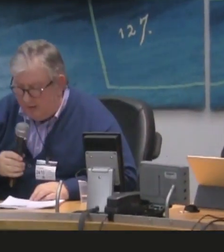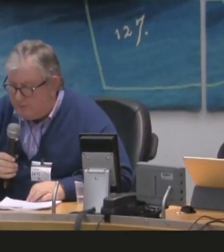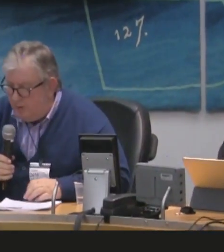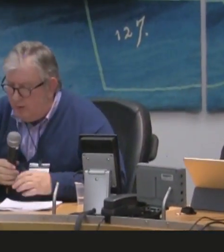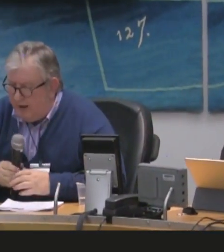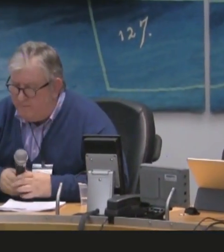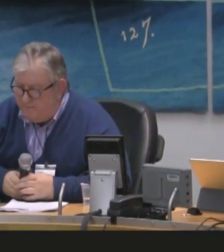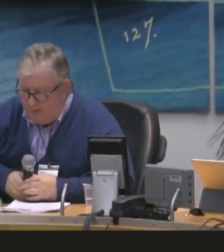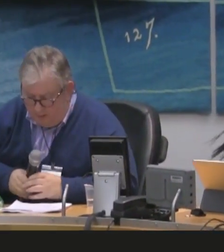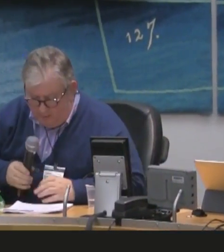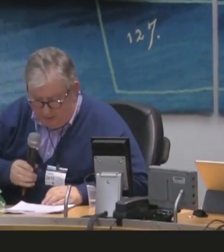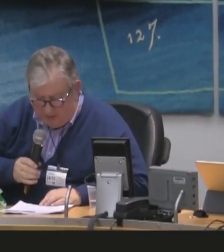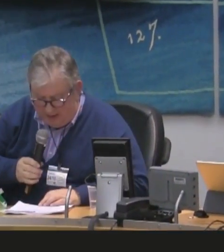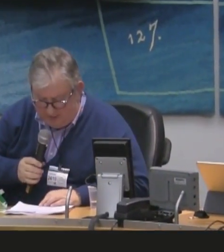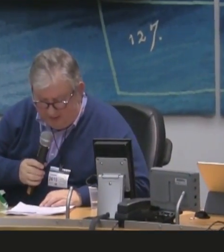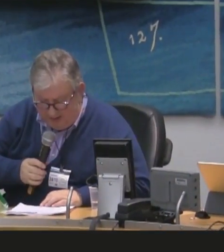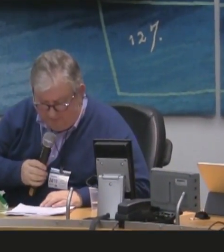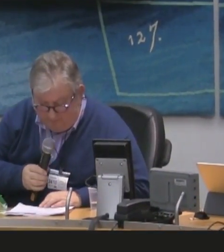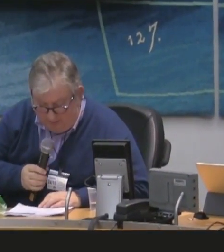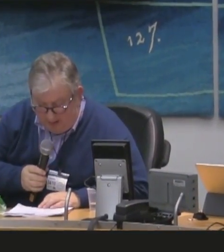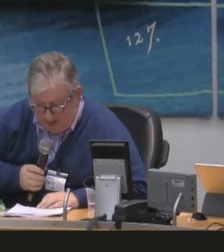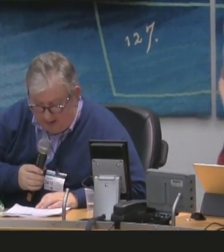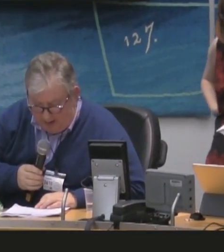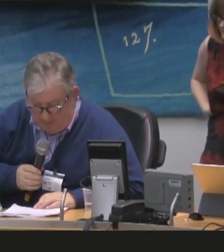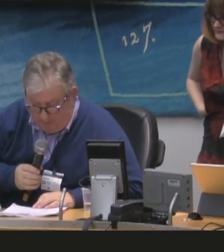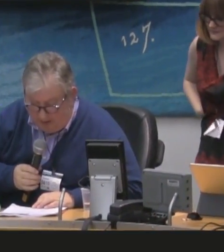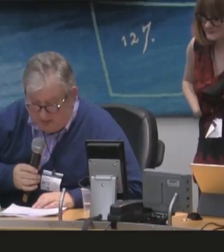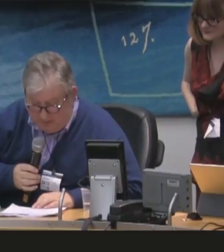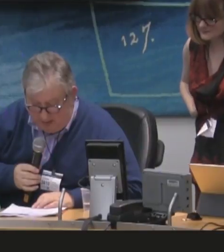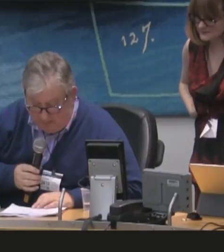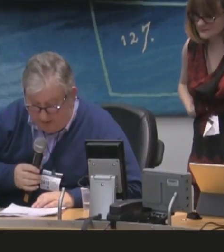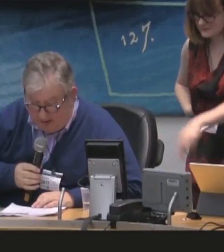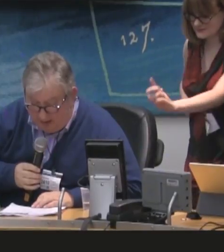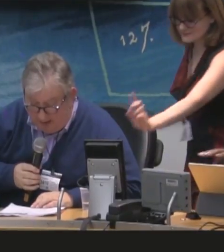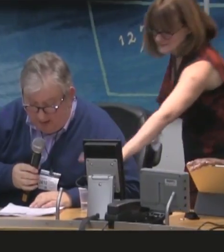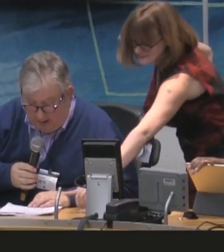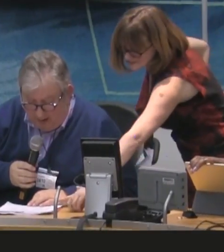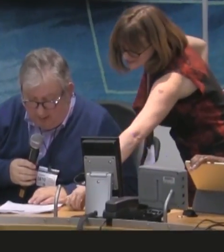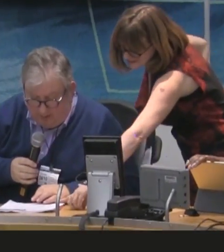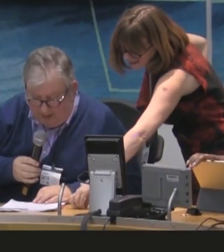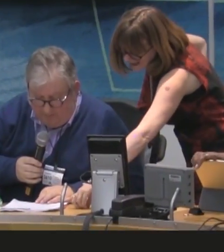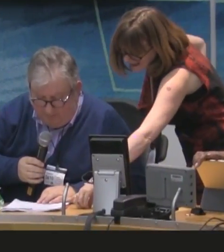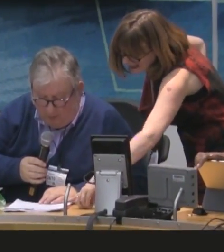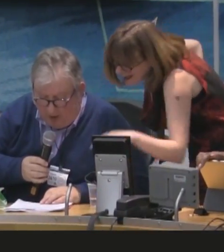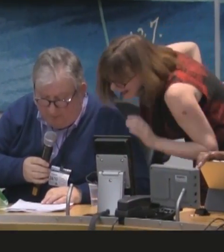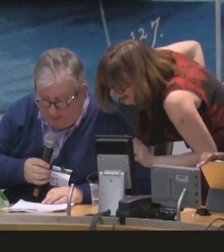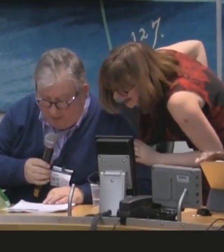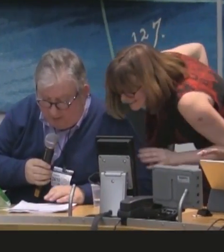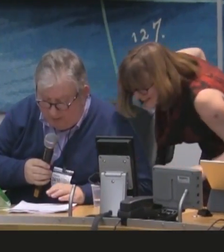Thank you, Paul. Well, on to the next speaker. Next speaker being, why a framework agreement